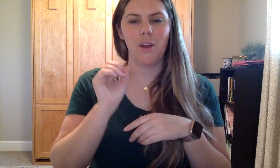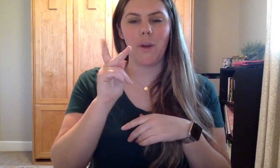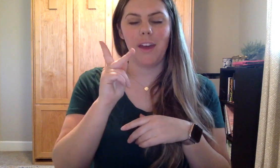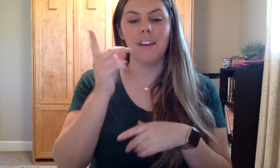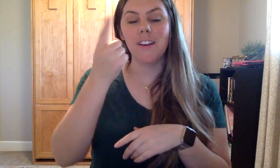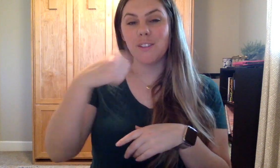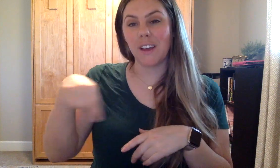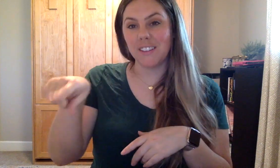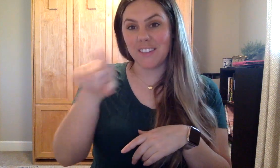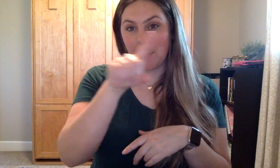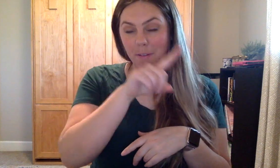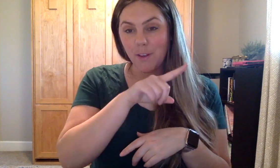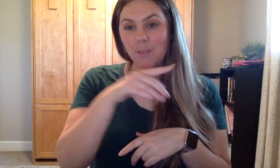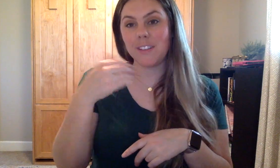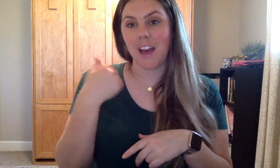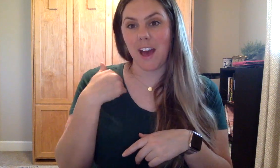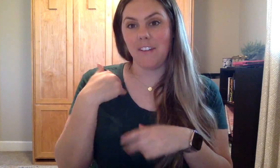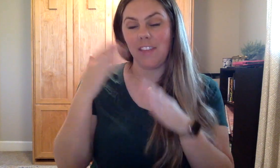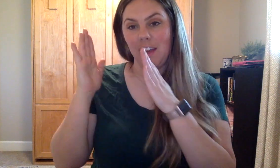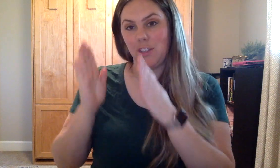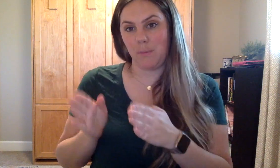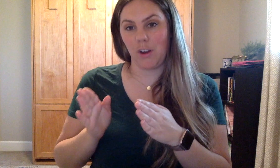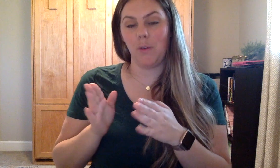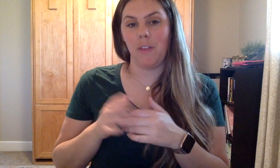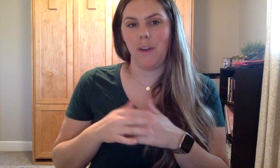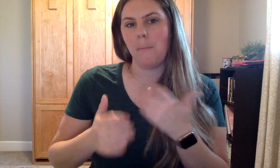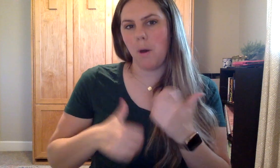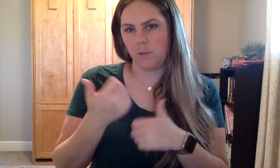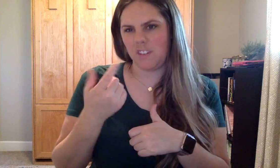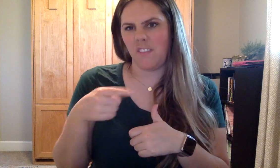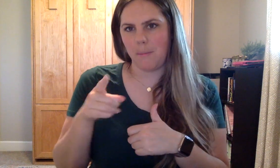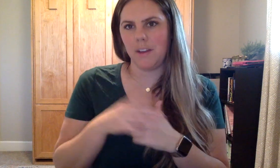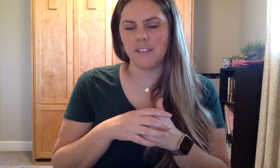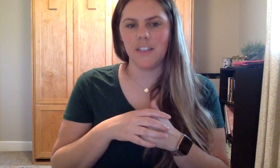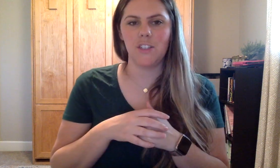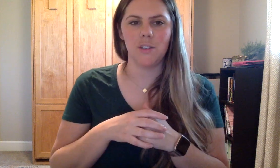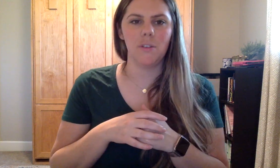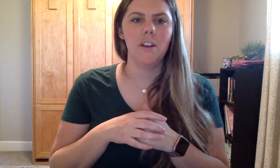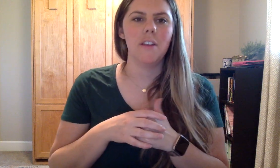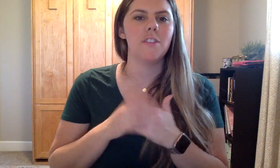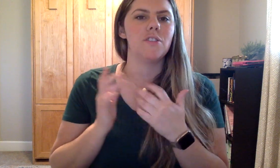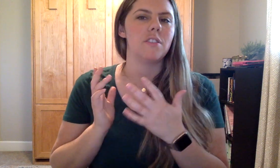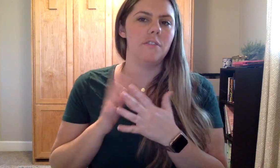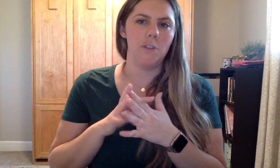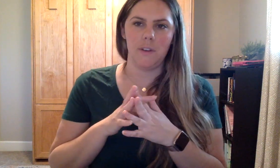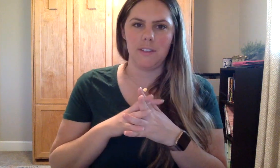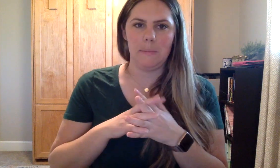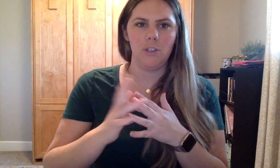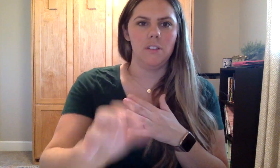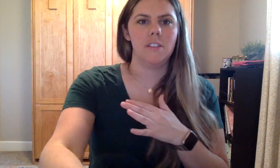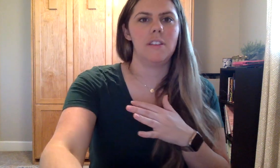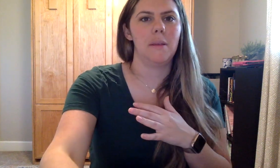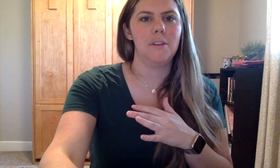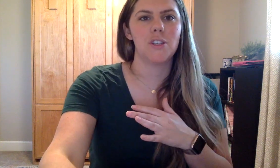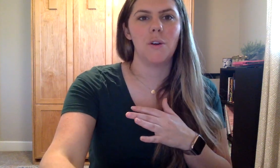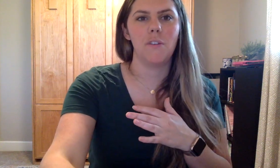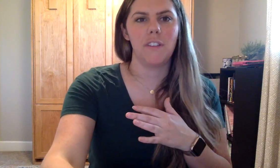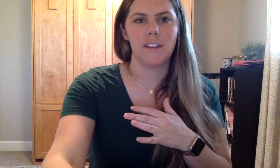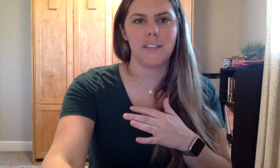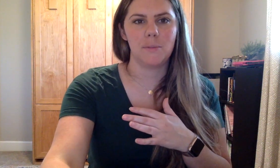Okay, so again, some of those have the agent marker with them. Most of them, I'd say, do. There's just a few exceptions. Let me just go over the exceptions